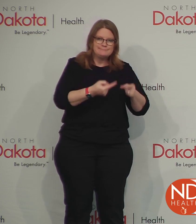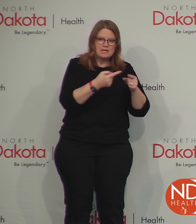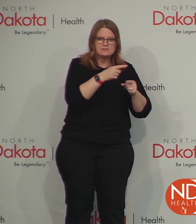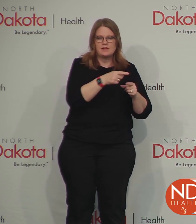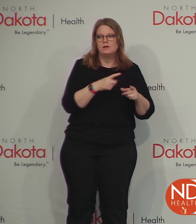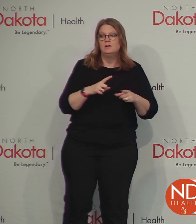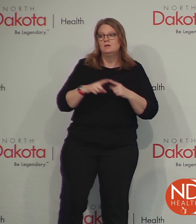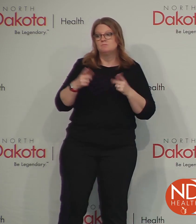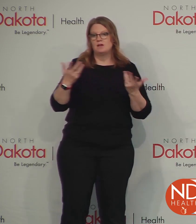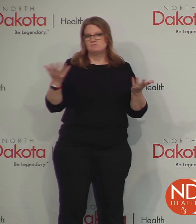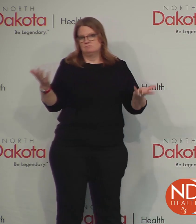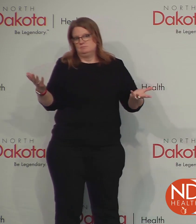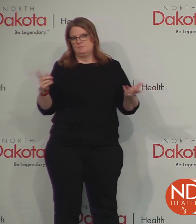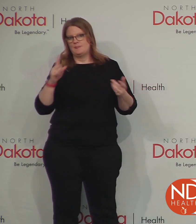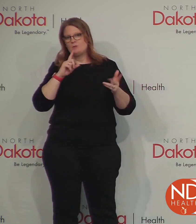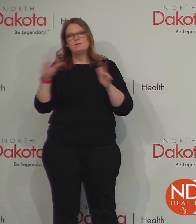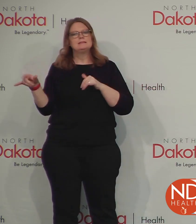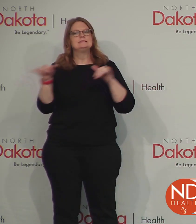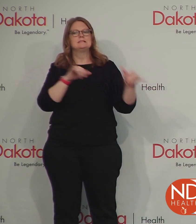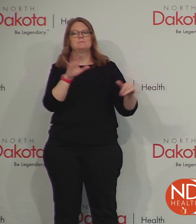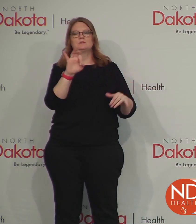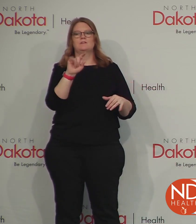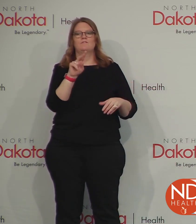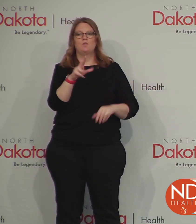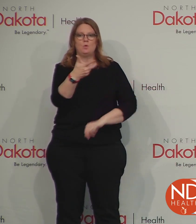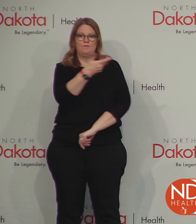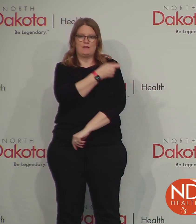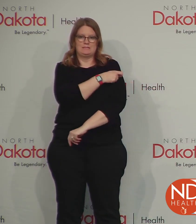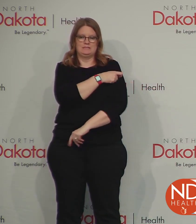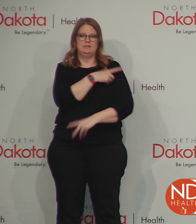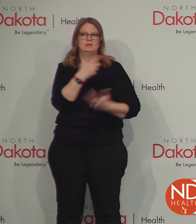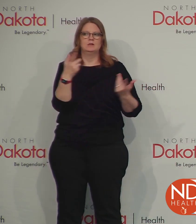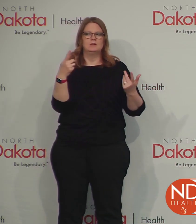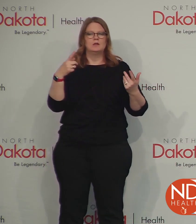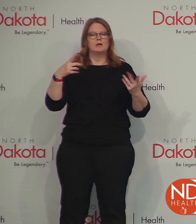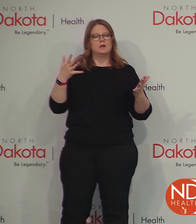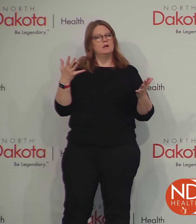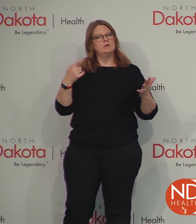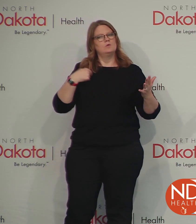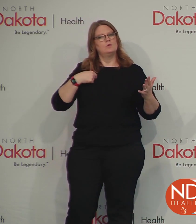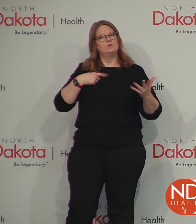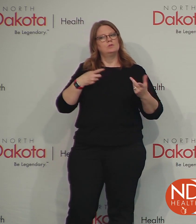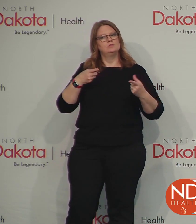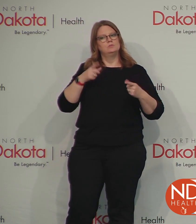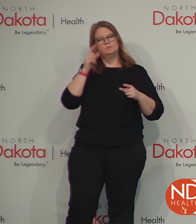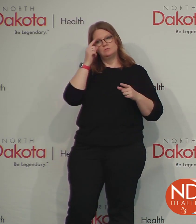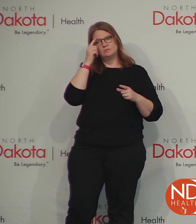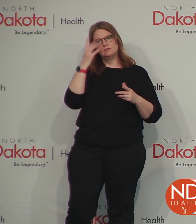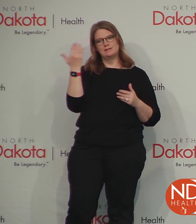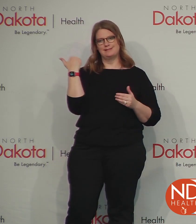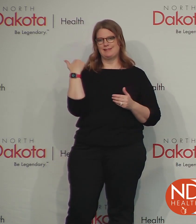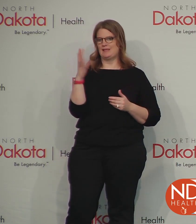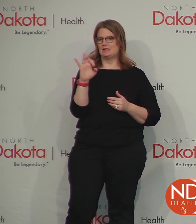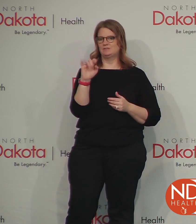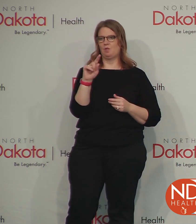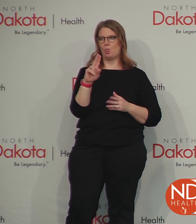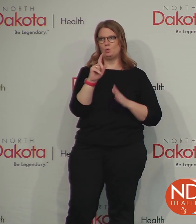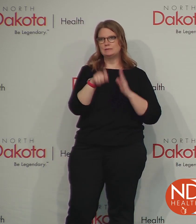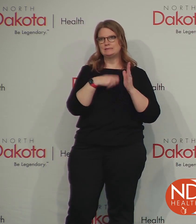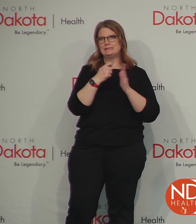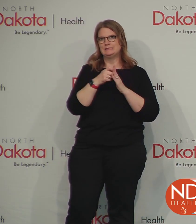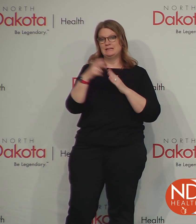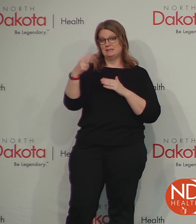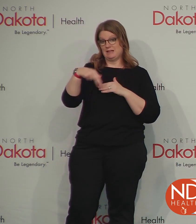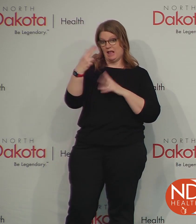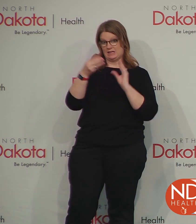do think it'll look similar to flu vaccine, and we have calculated out during the last flu season, the highest